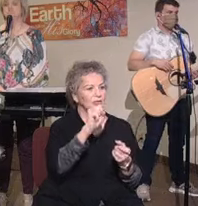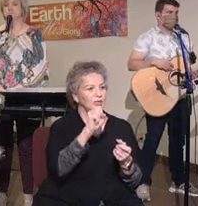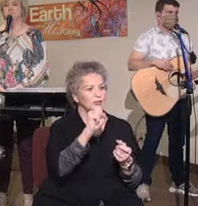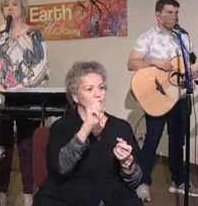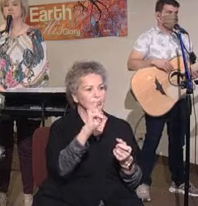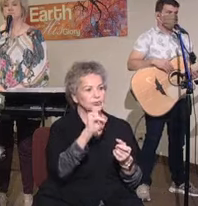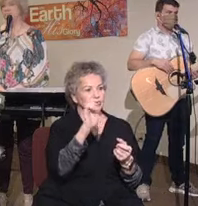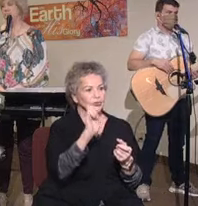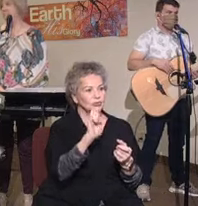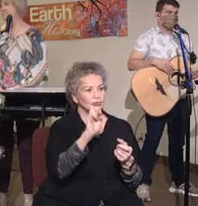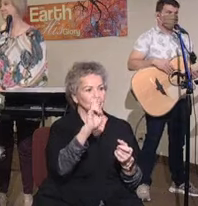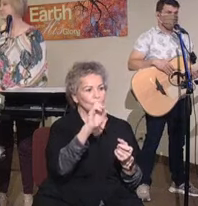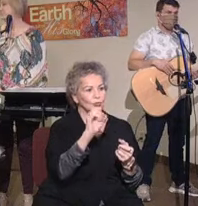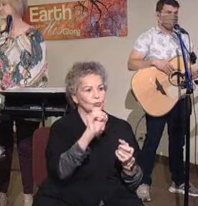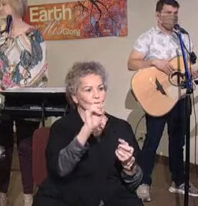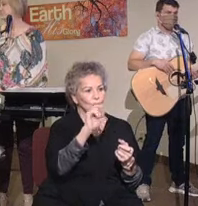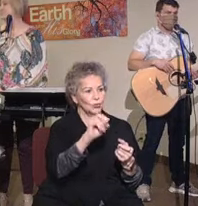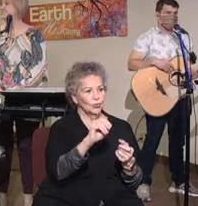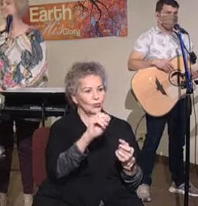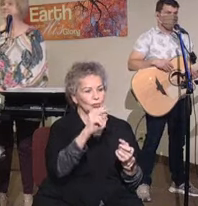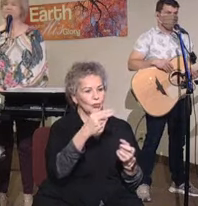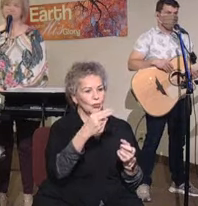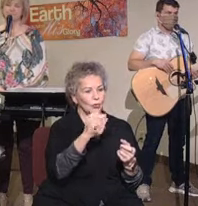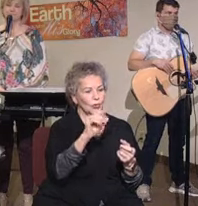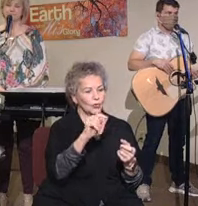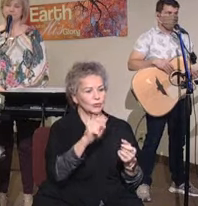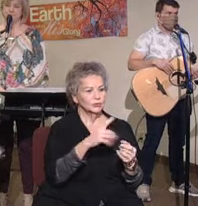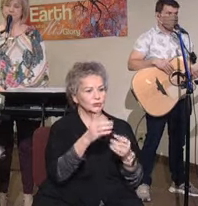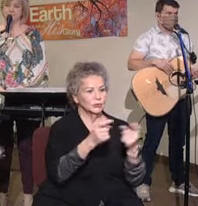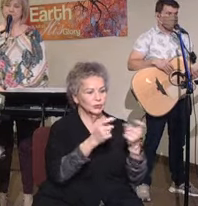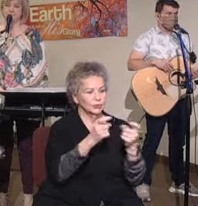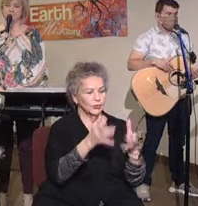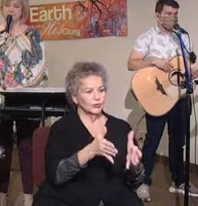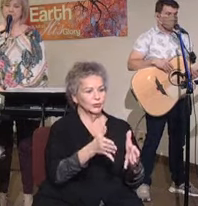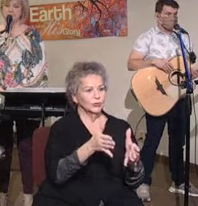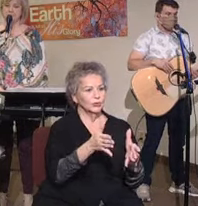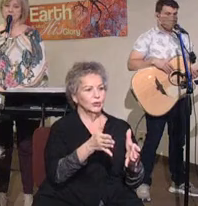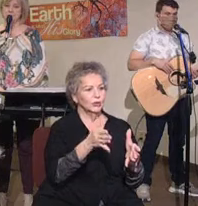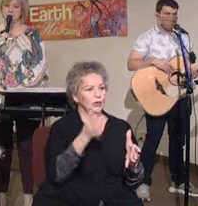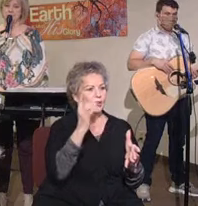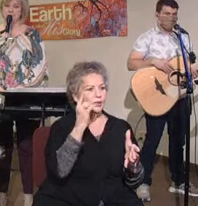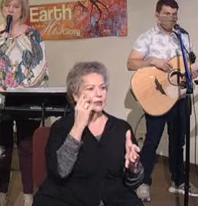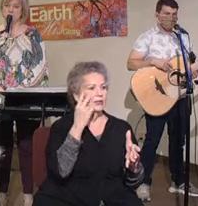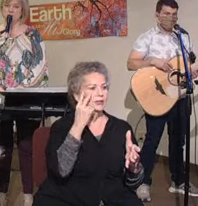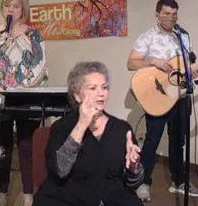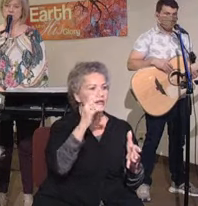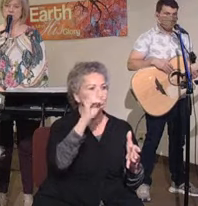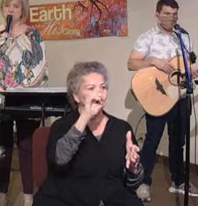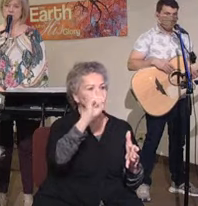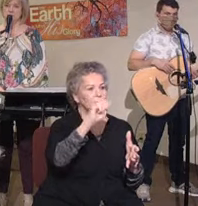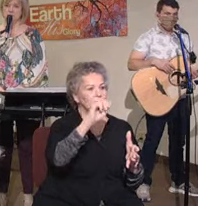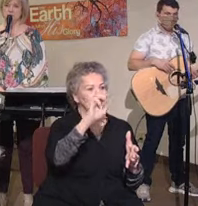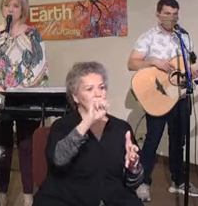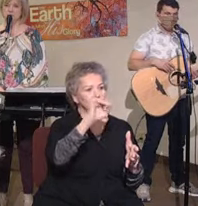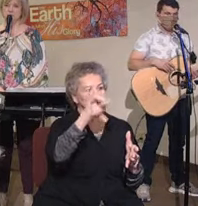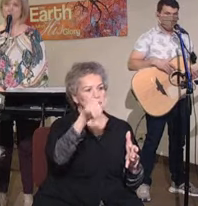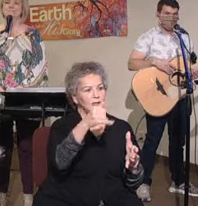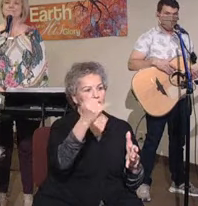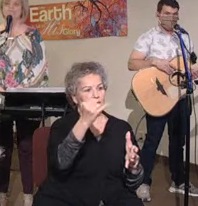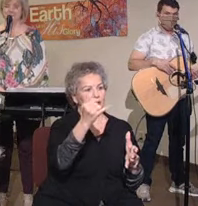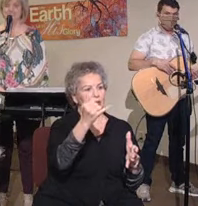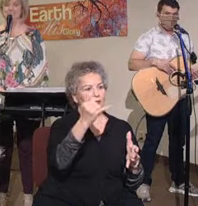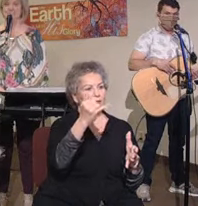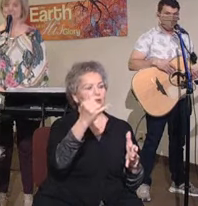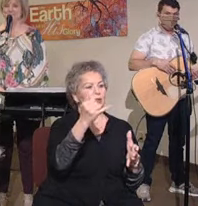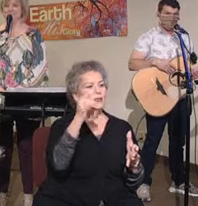in the first service, and she is our director. And I think I saw Mary June Ficarra. There she is.